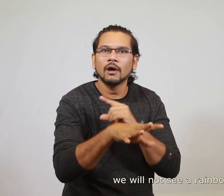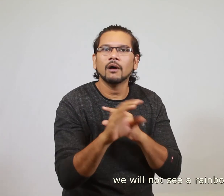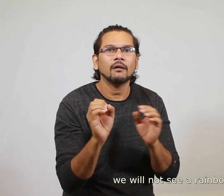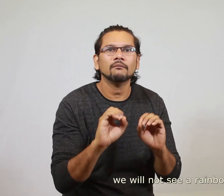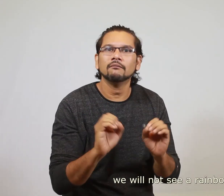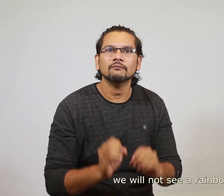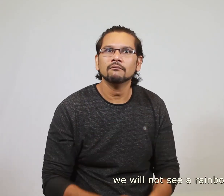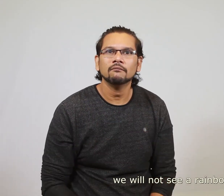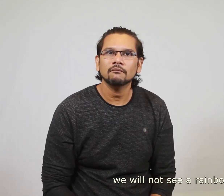we will not see a rainbow,